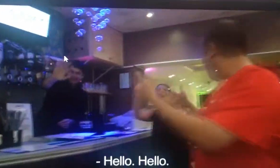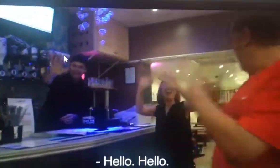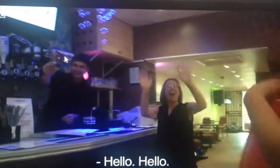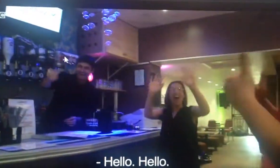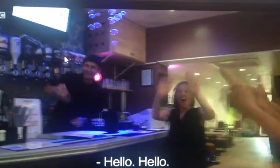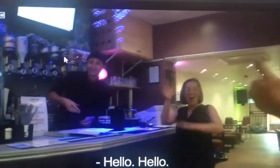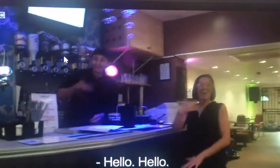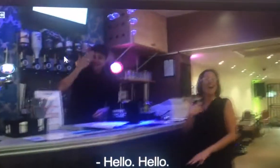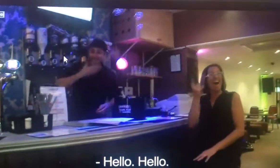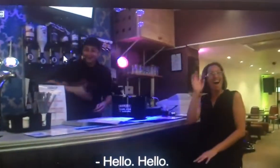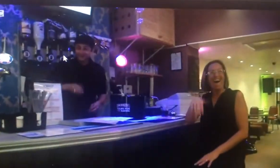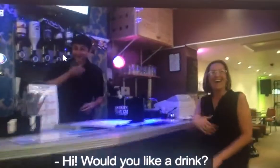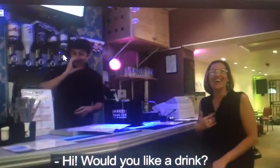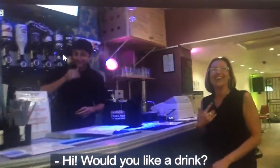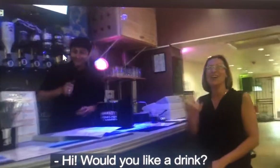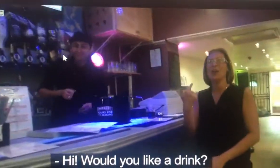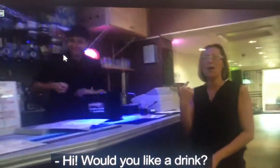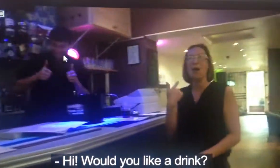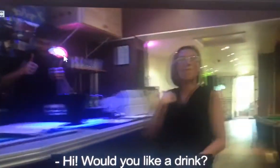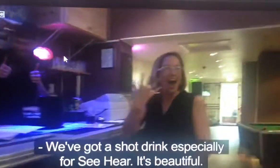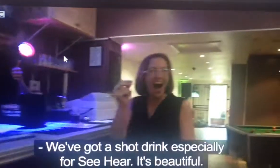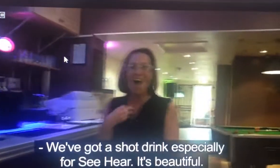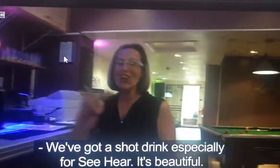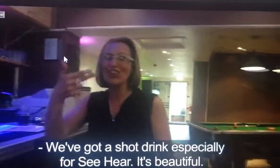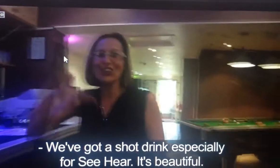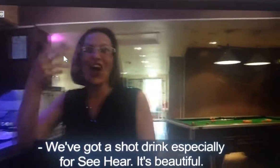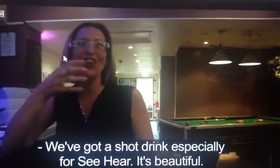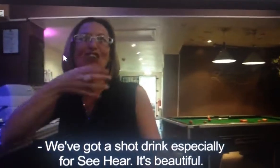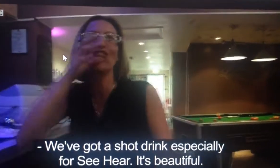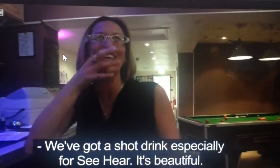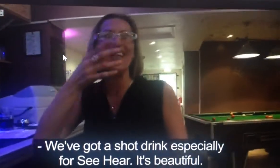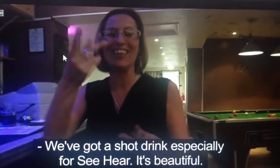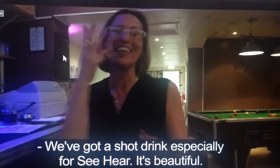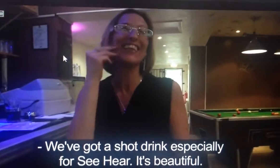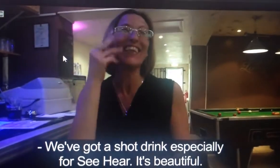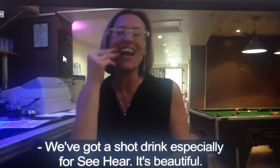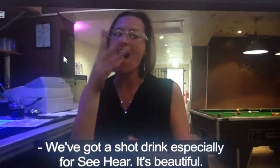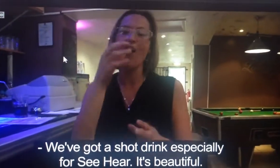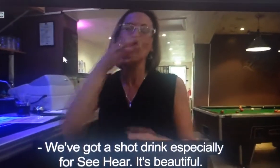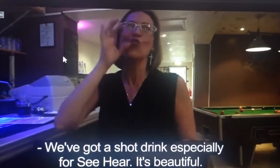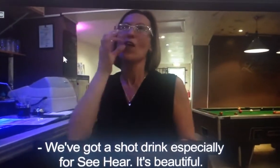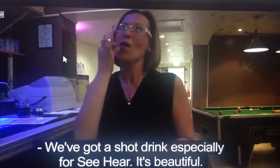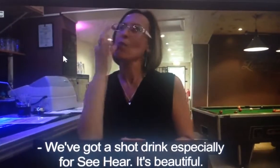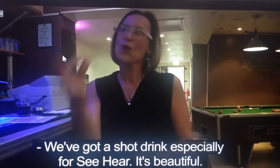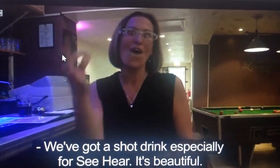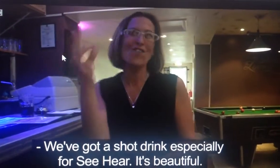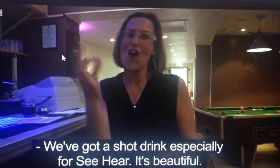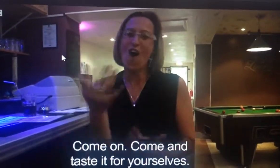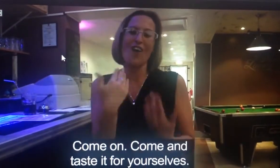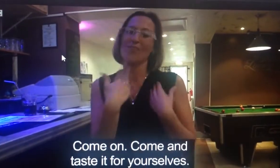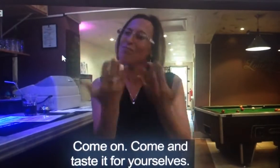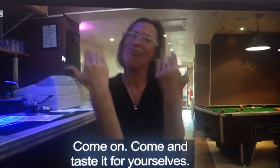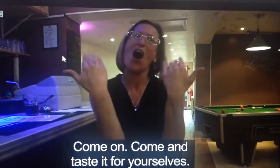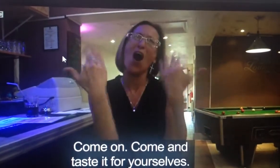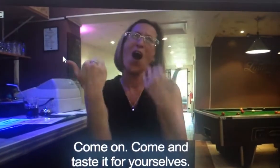Hello. Hello. Hi. Would you like a drink? We've got a short drink especially for C here. It's beautiful. Come on. Come and